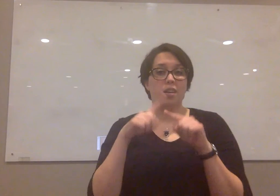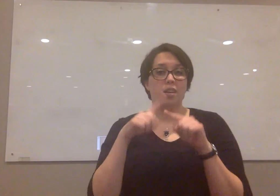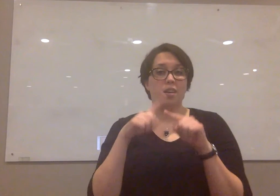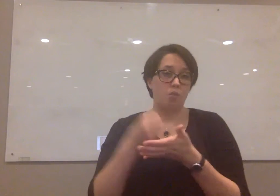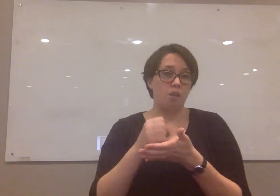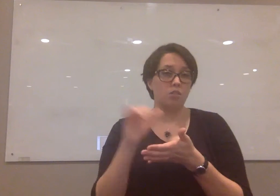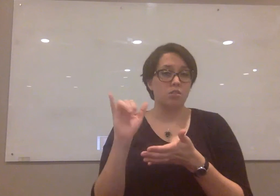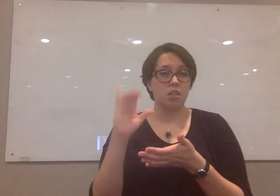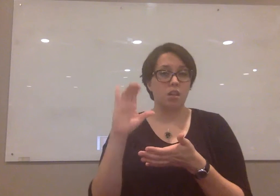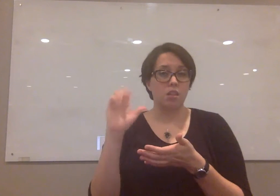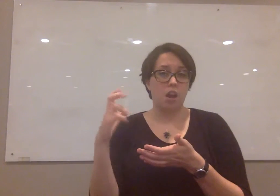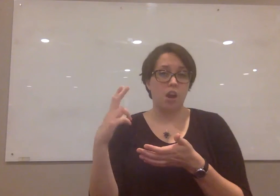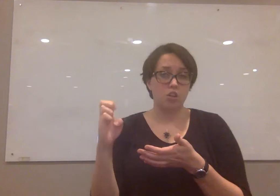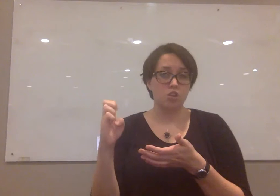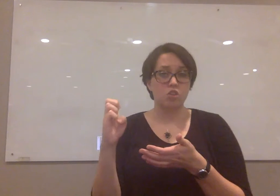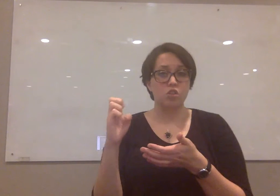assuming the cache is important to do lookups and not just